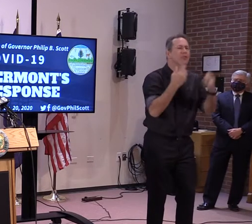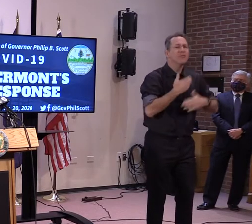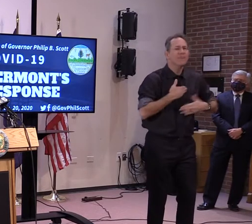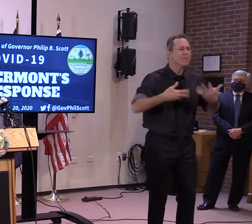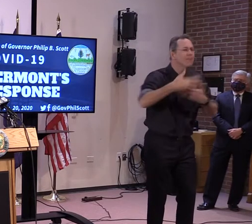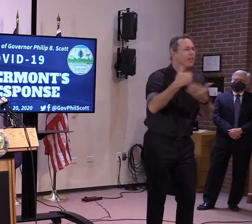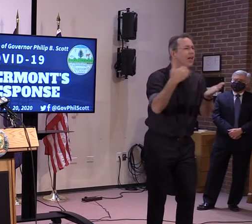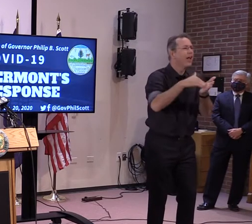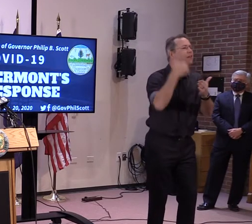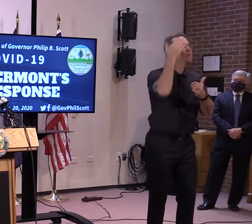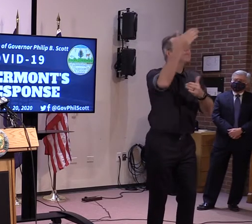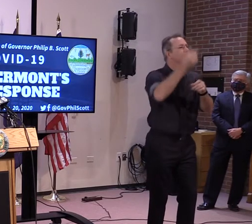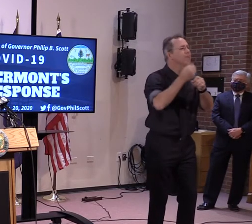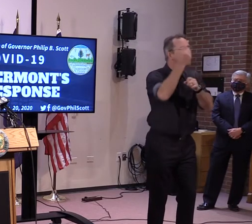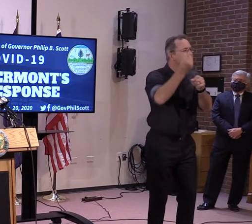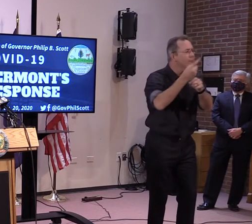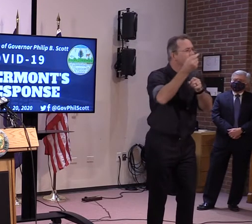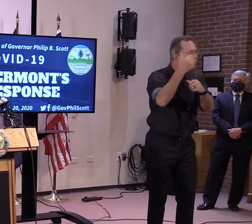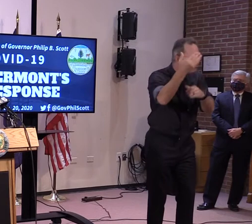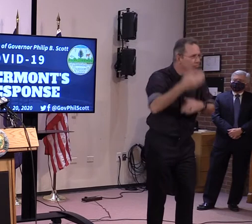sacrifices, each and every one of us.